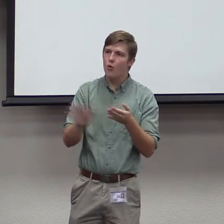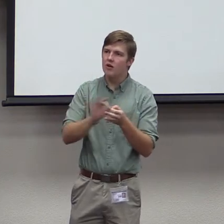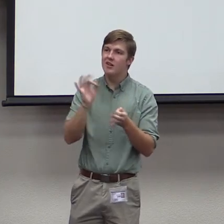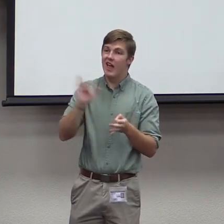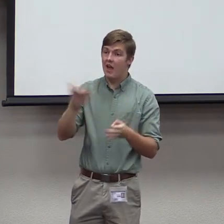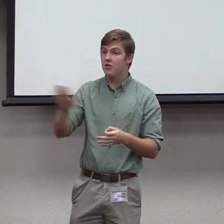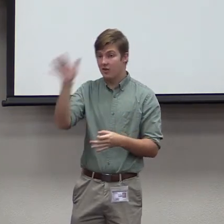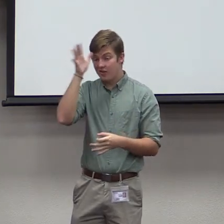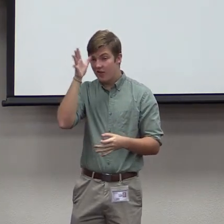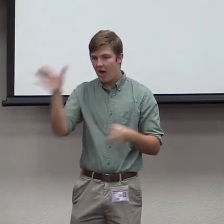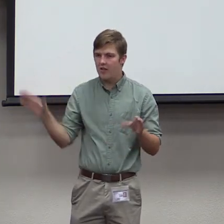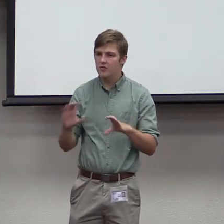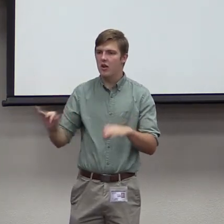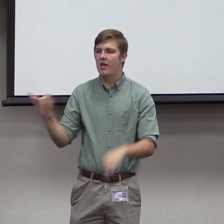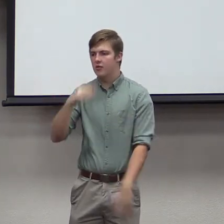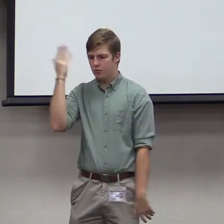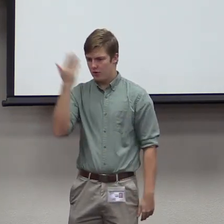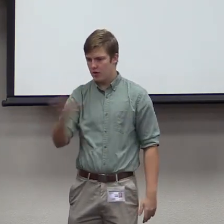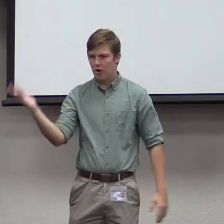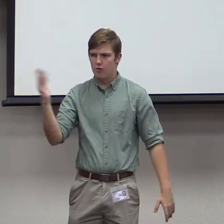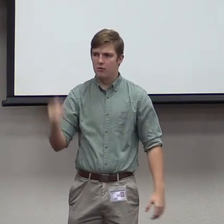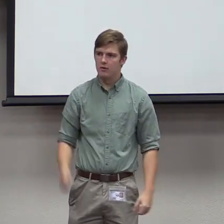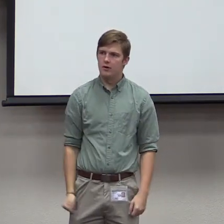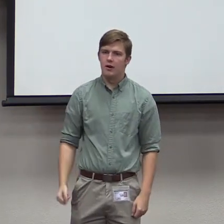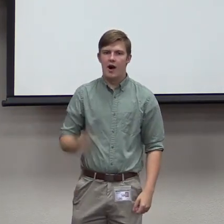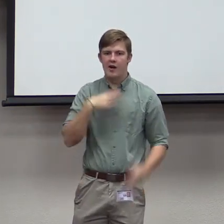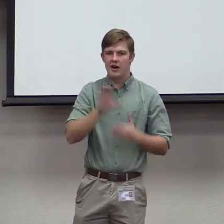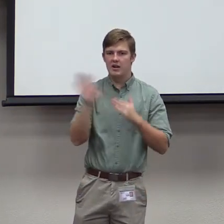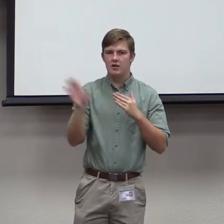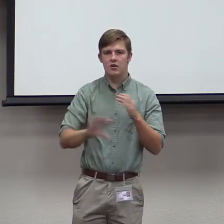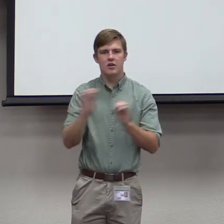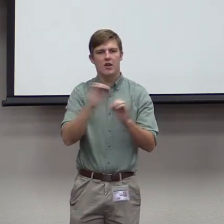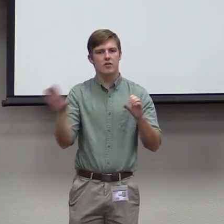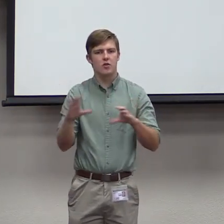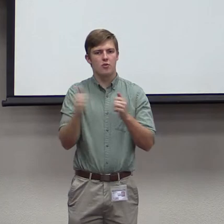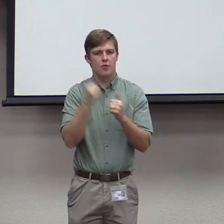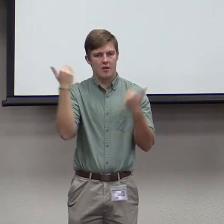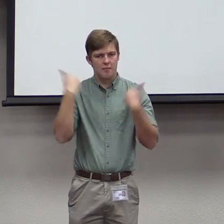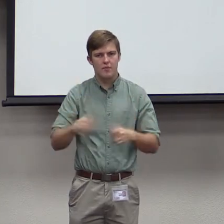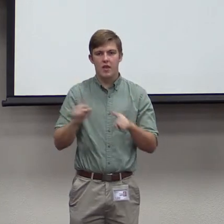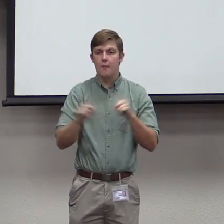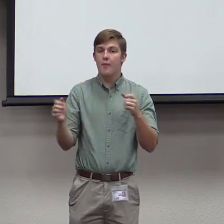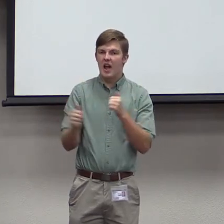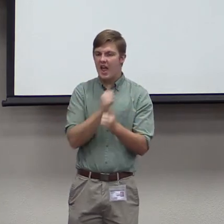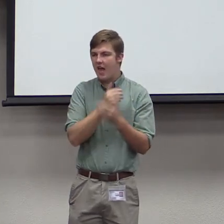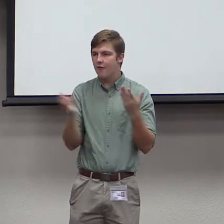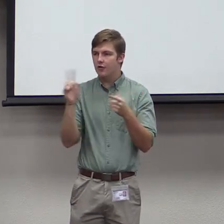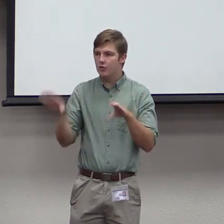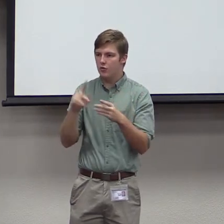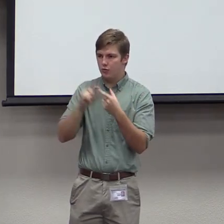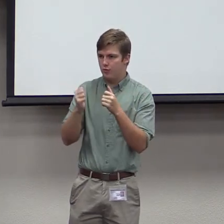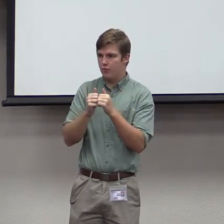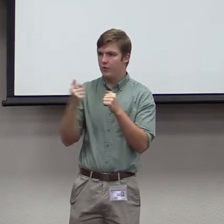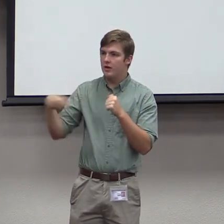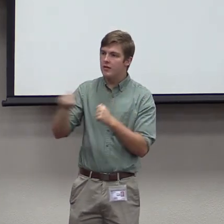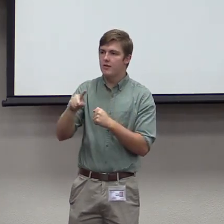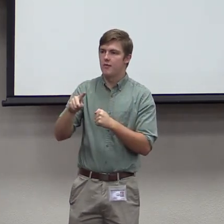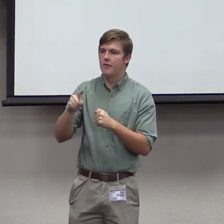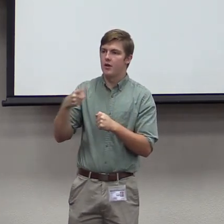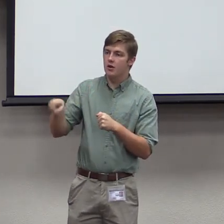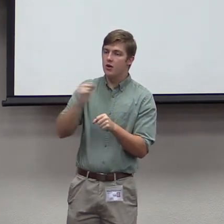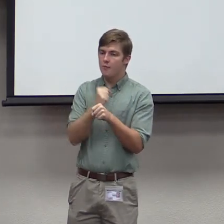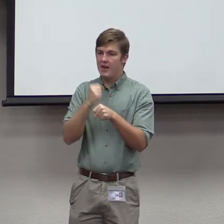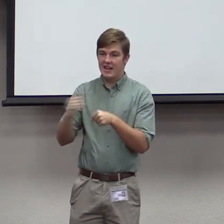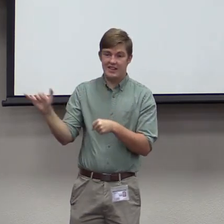so do you." Here's my conclusion, and it has nothing to do with me, but everything to do with you. You're making the